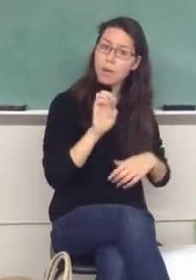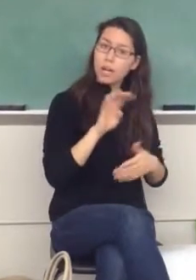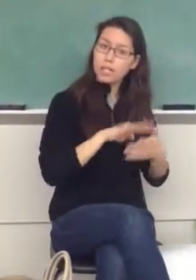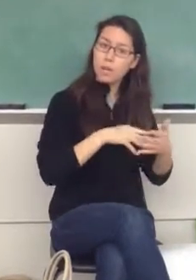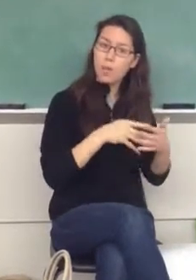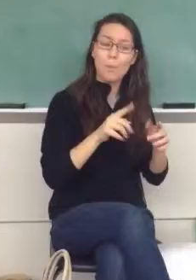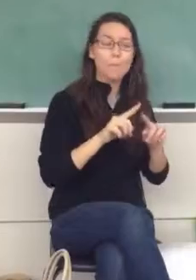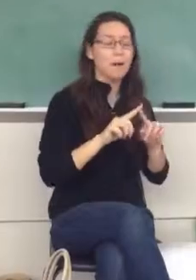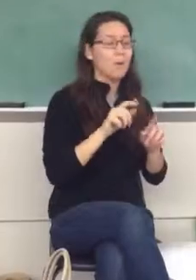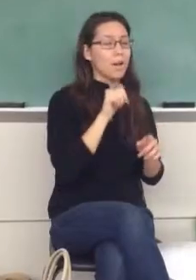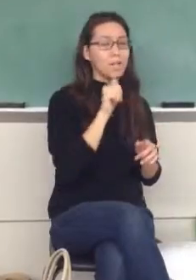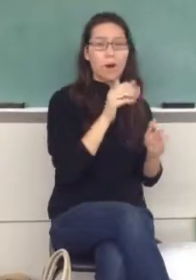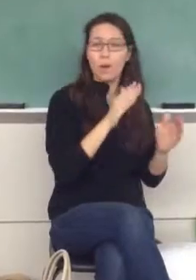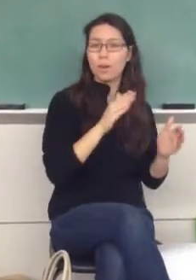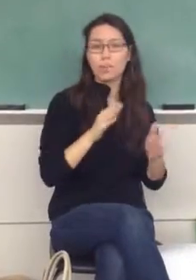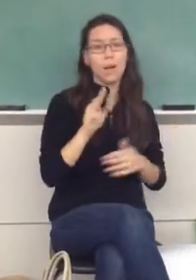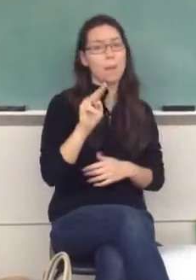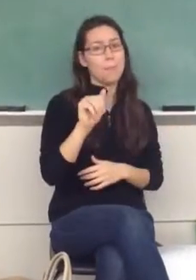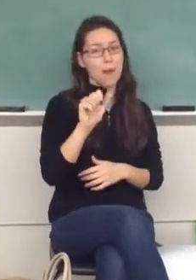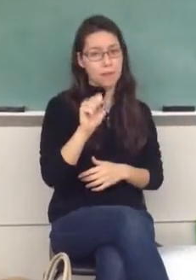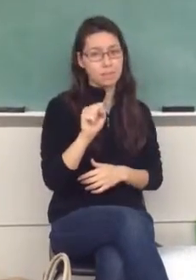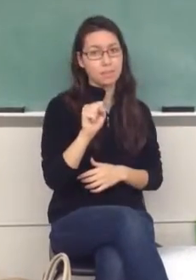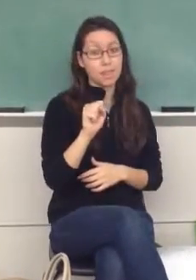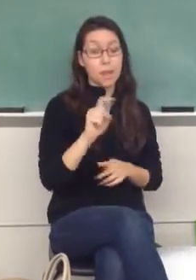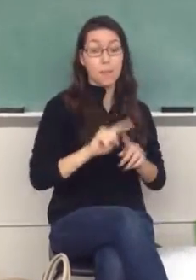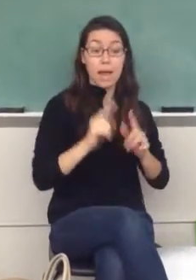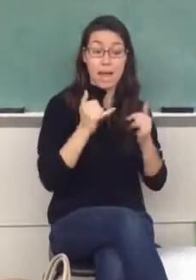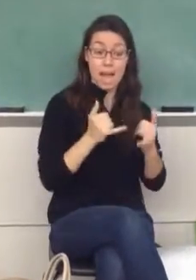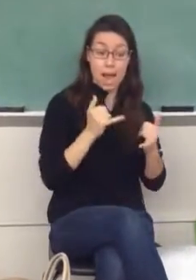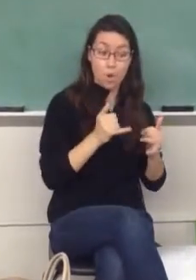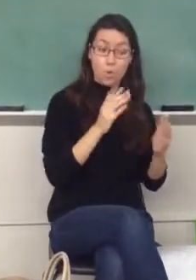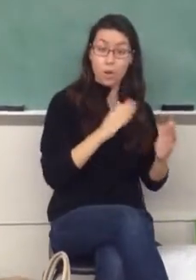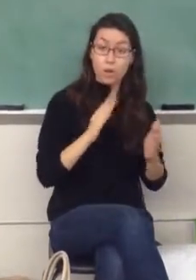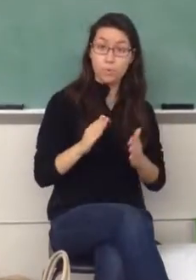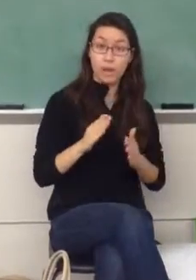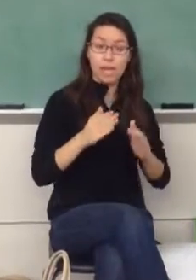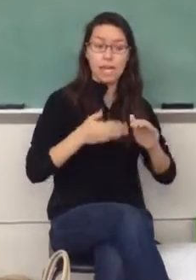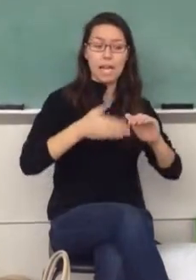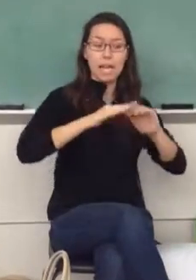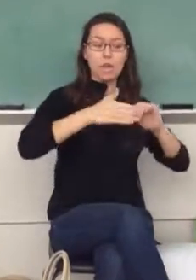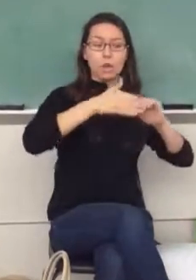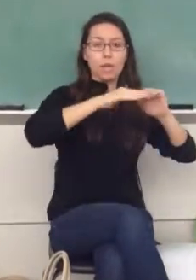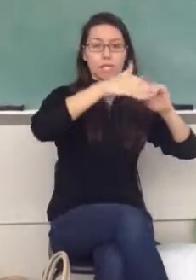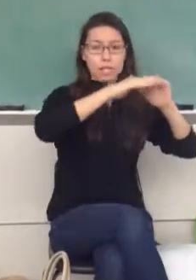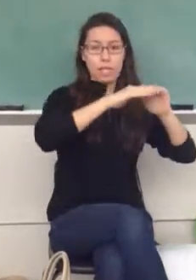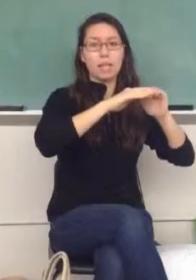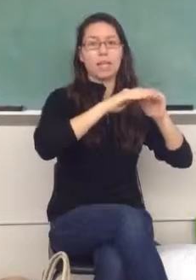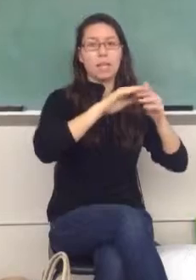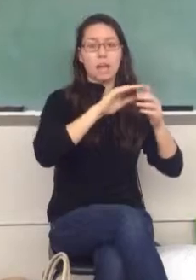not by mass, but by increasing atomic number, or the number of protons in the